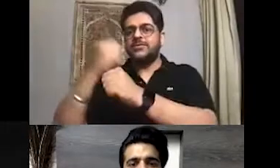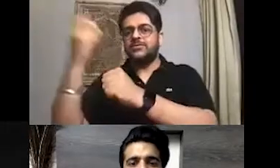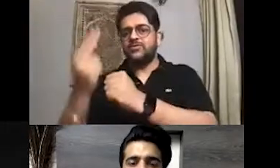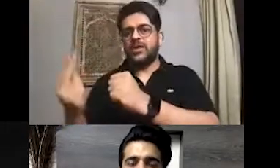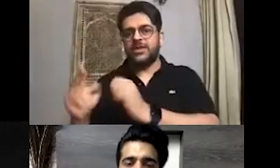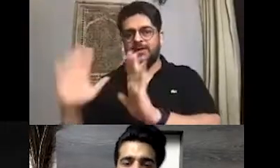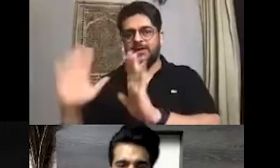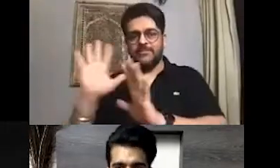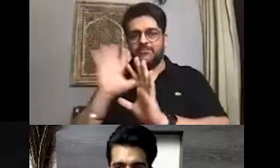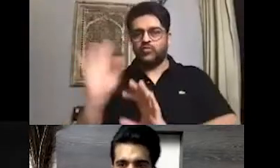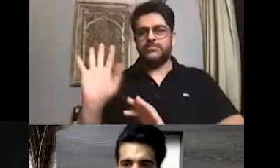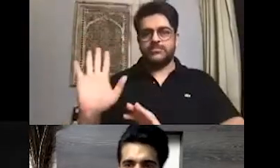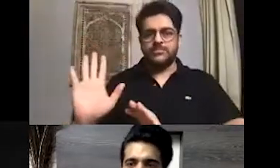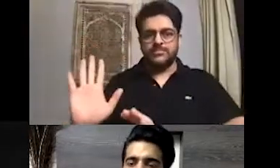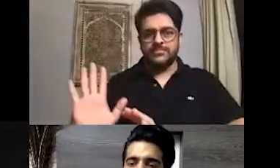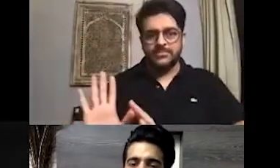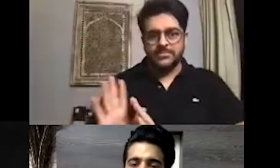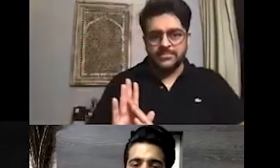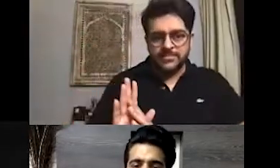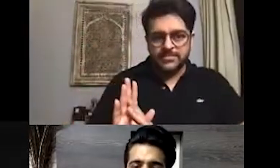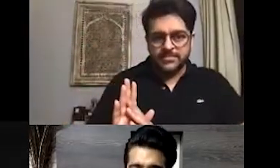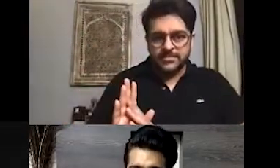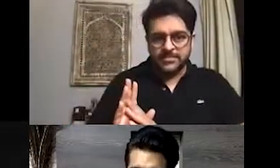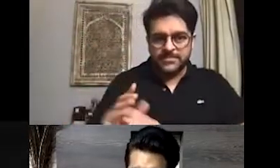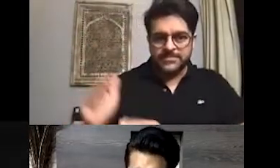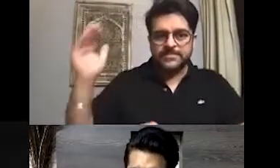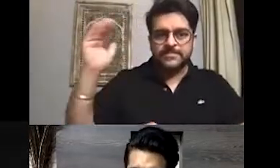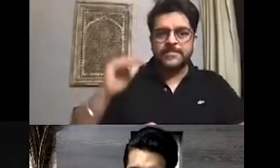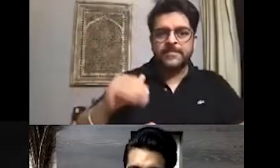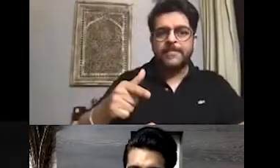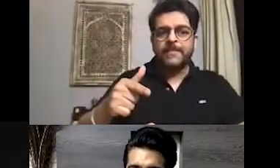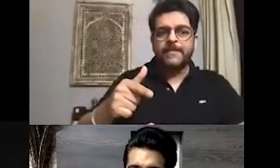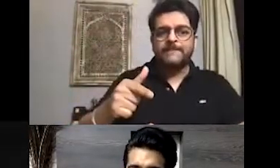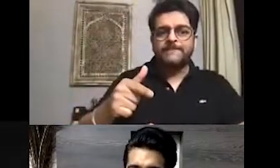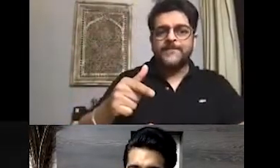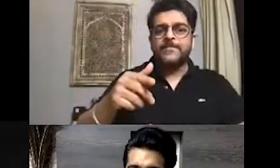book related to the sign language grammar.